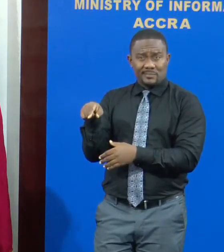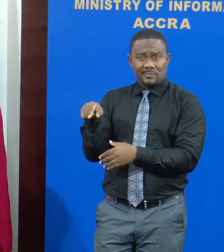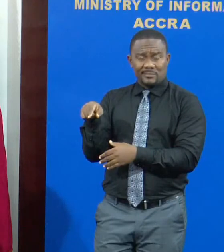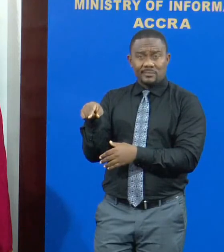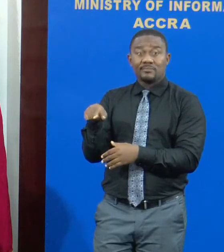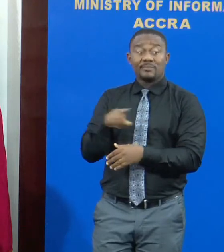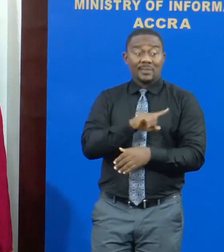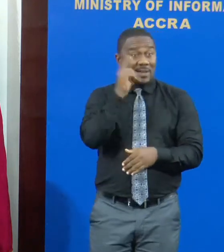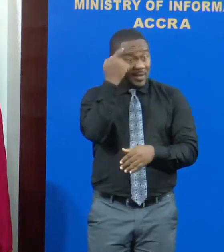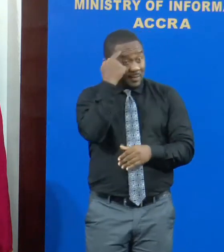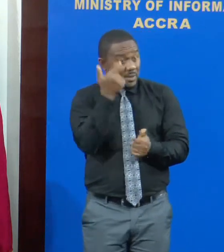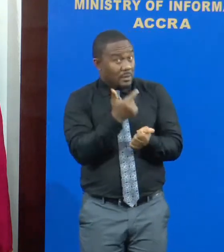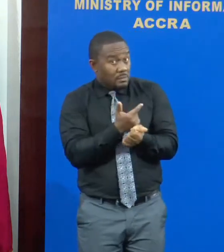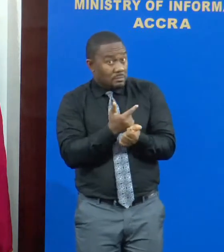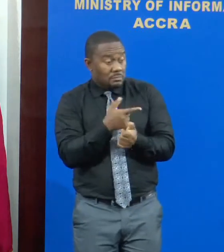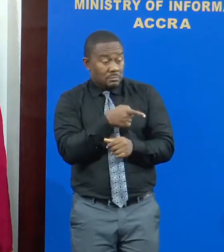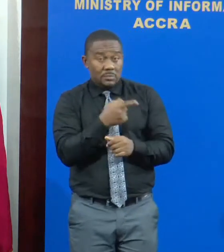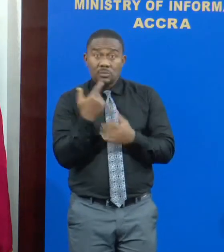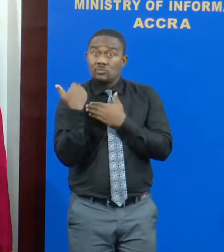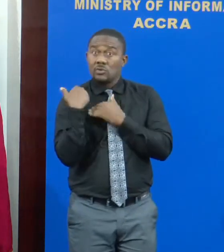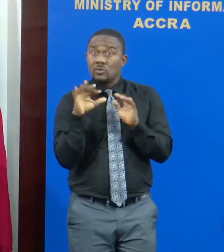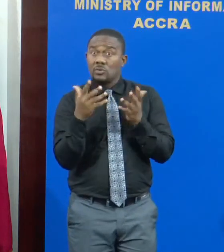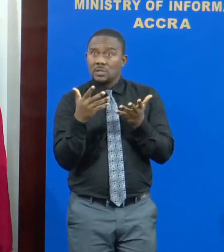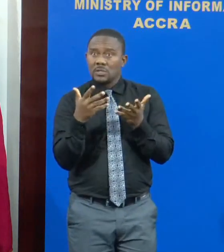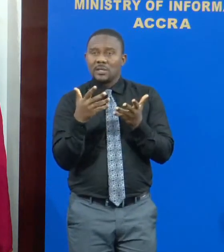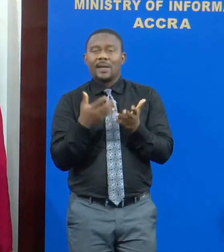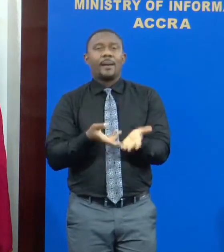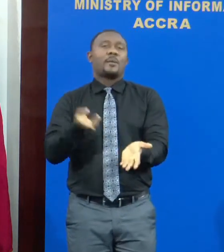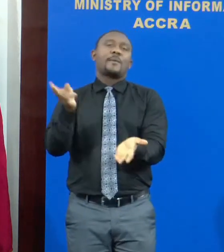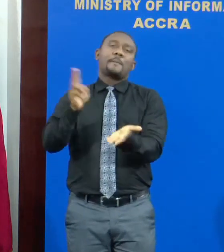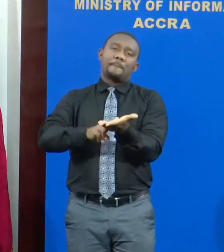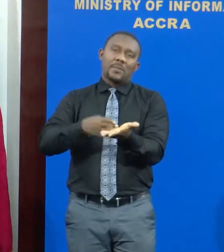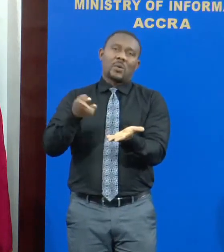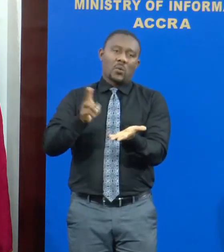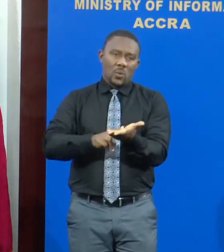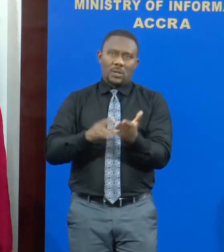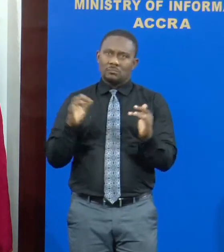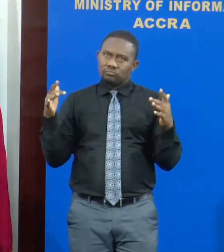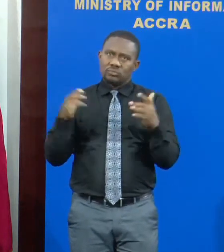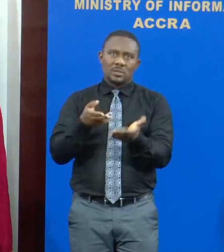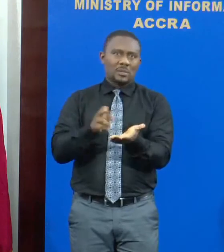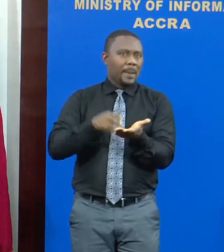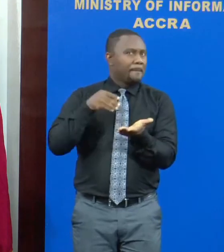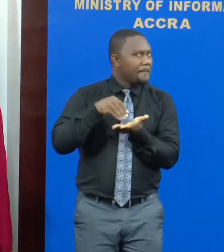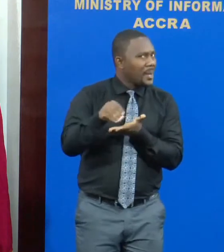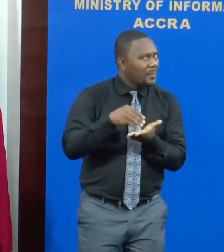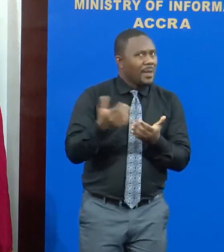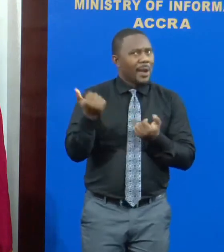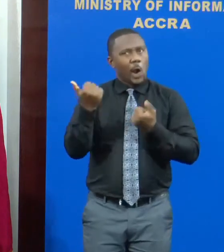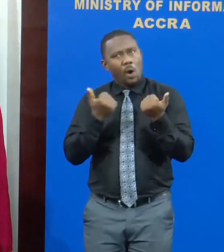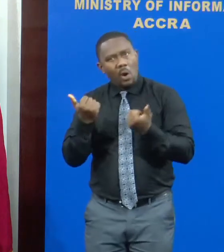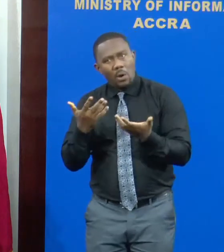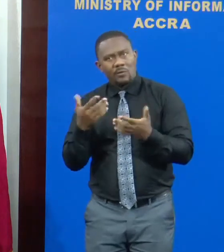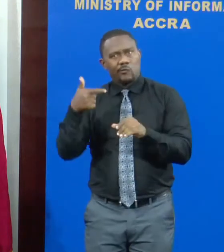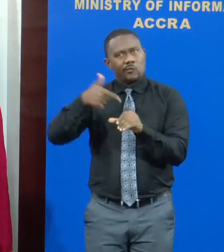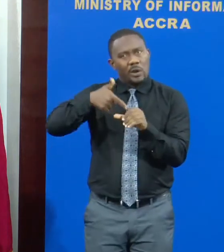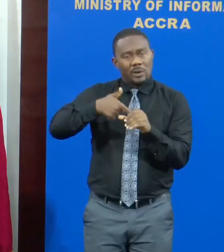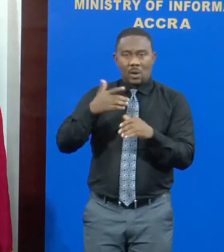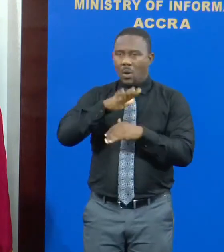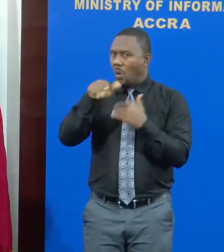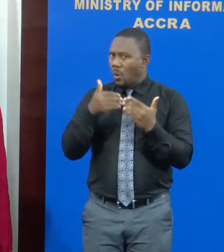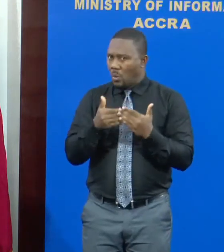Whilst the government of Ghana had responsibility for the registration, the mass registration, the payment, the vehicles, fuel, all that